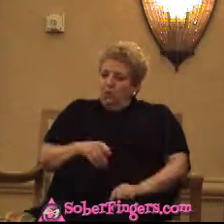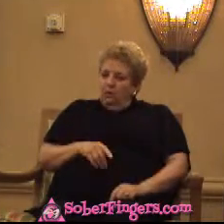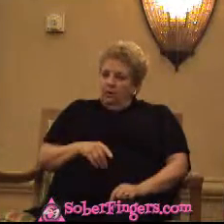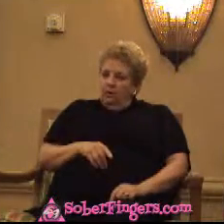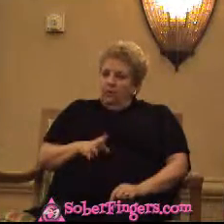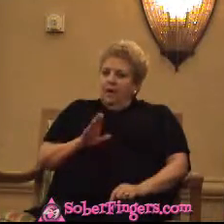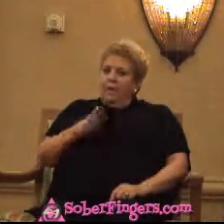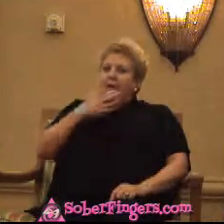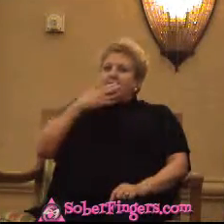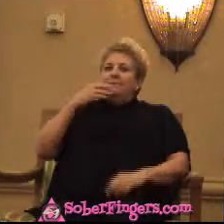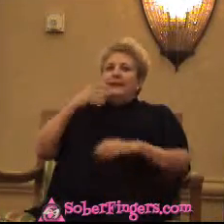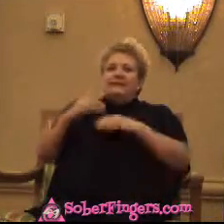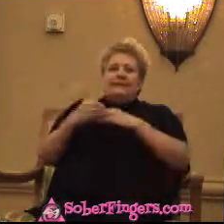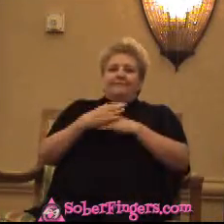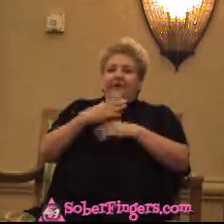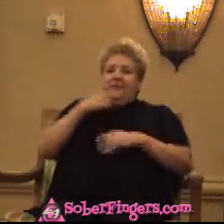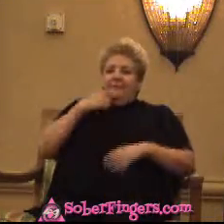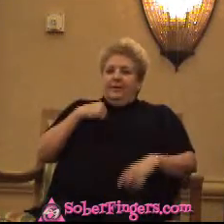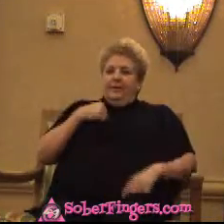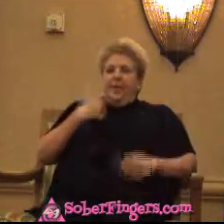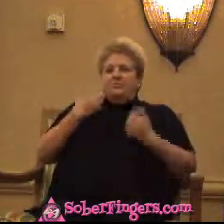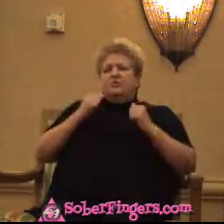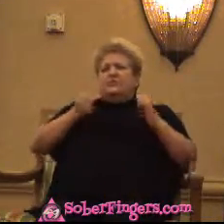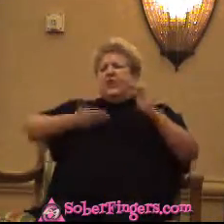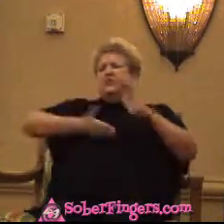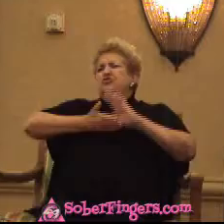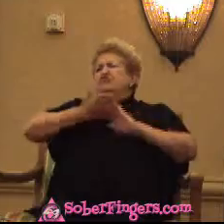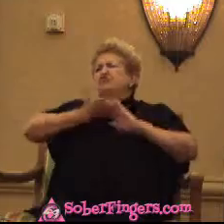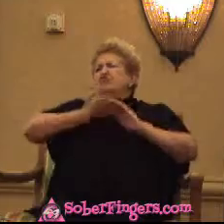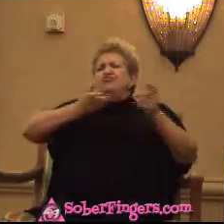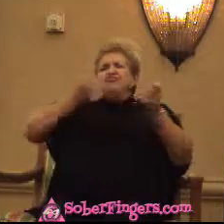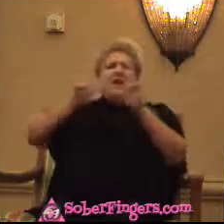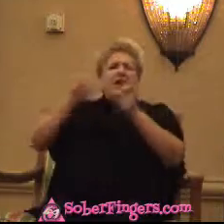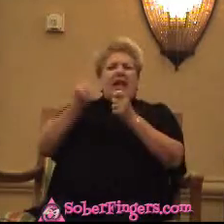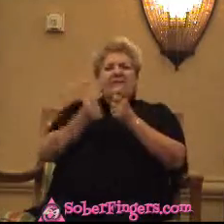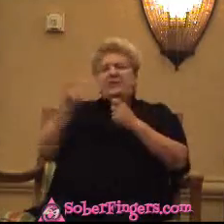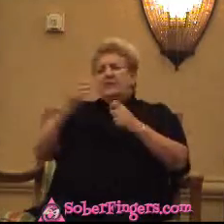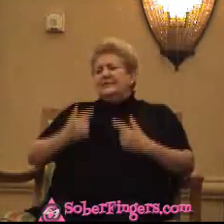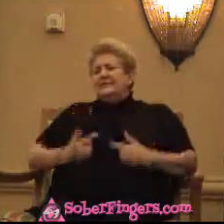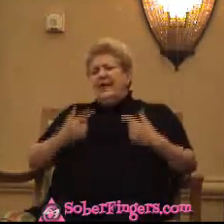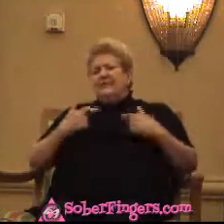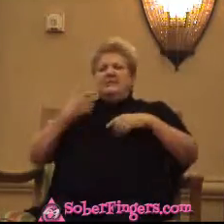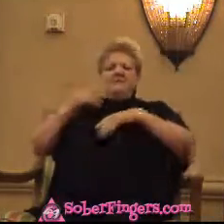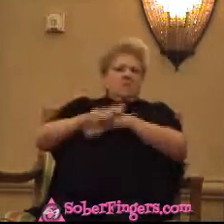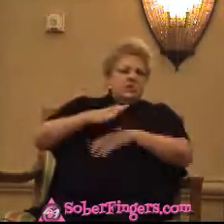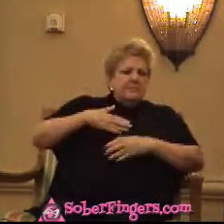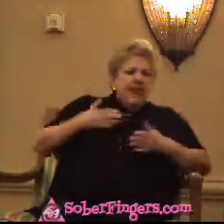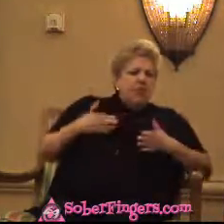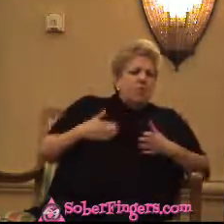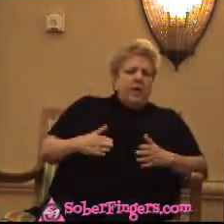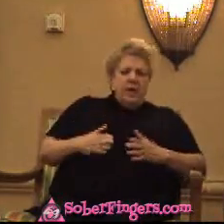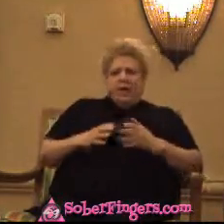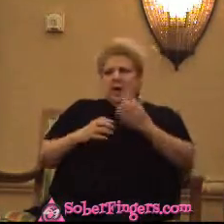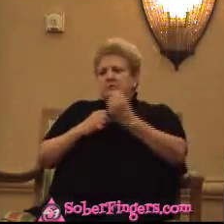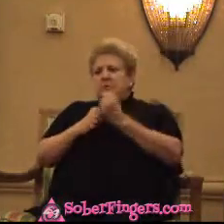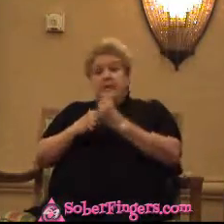And I was doing all that. I was trying to run people's lives, and I was forcing my will. And my sponsor always said, you can't force your will on other